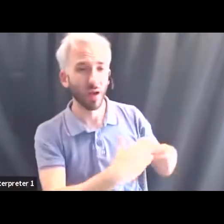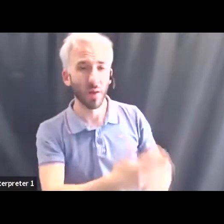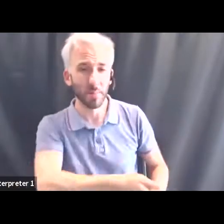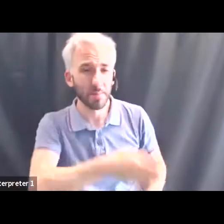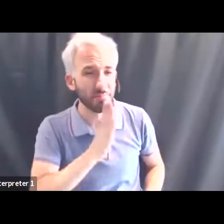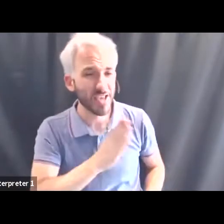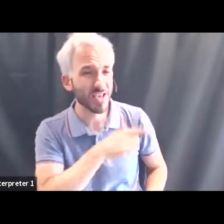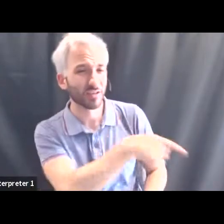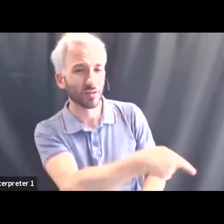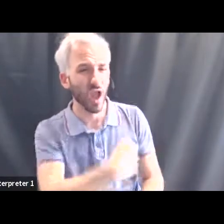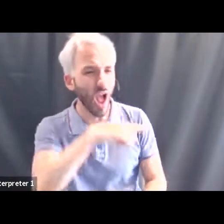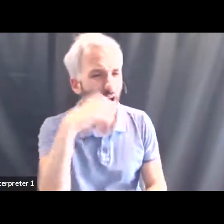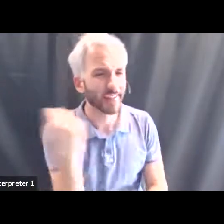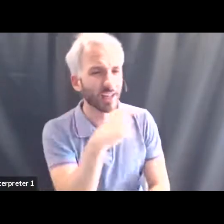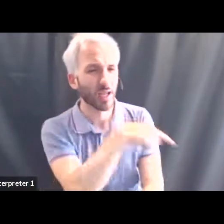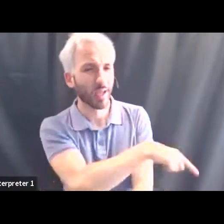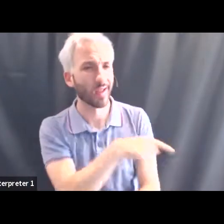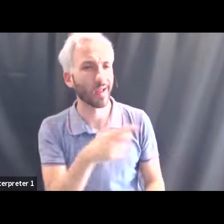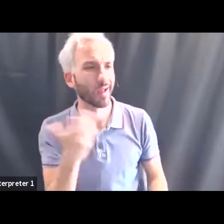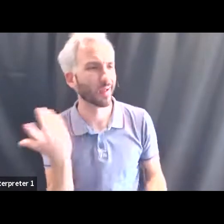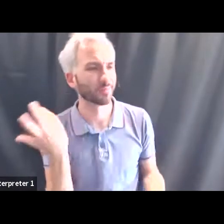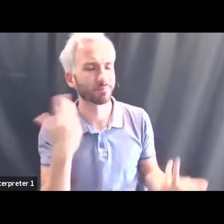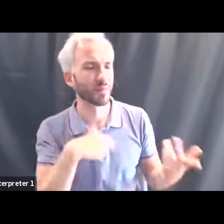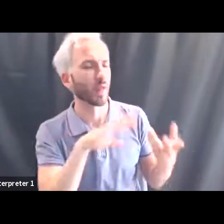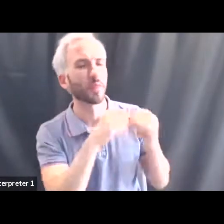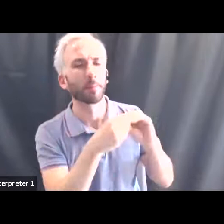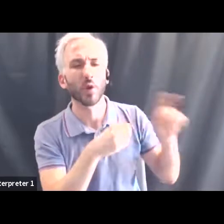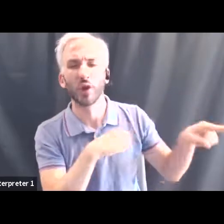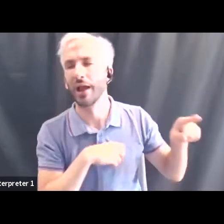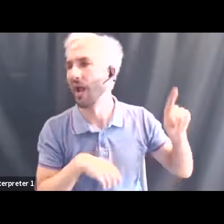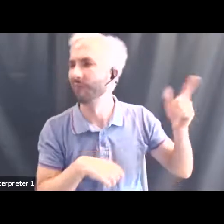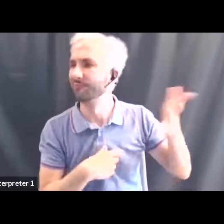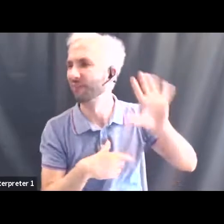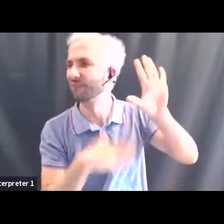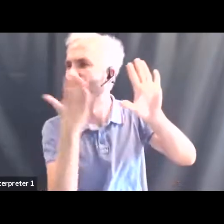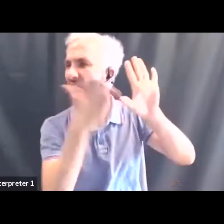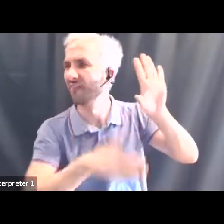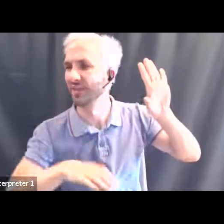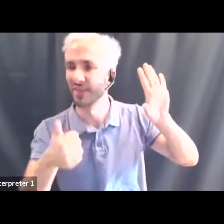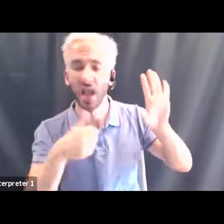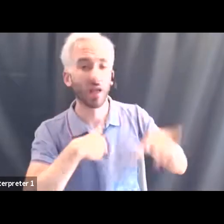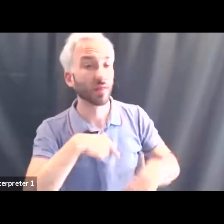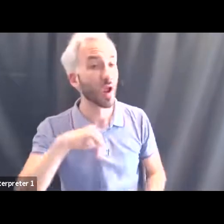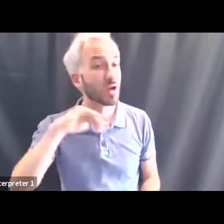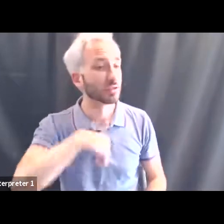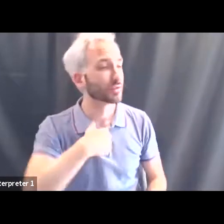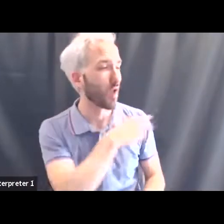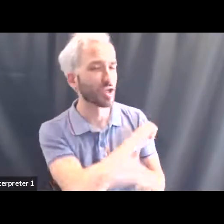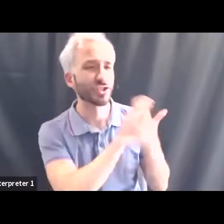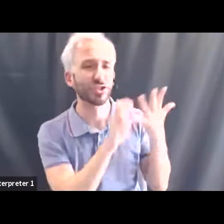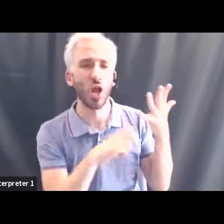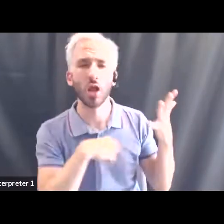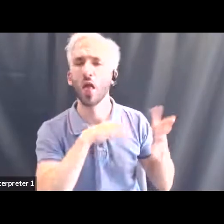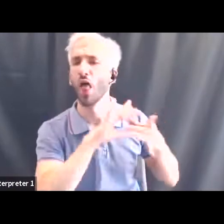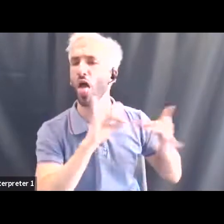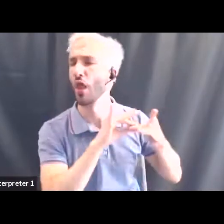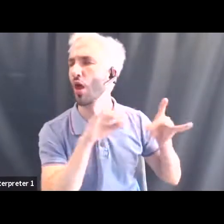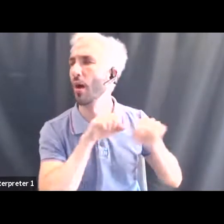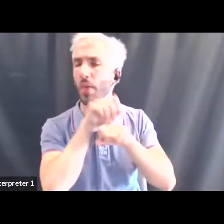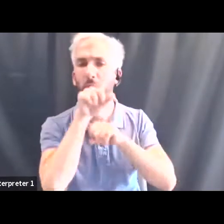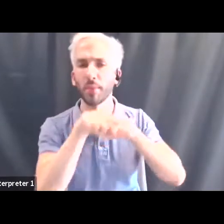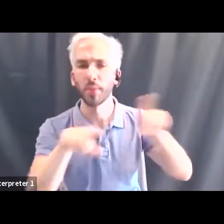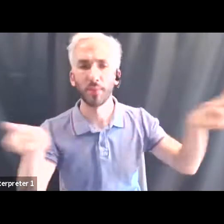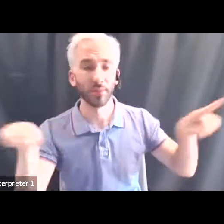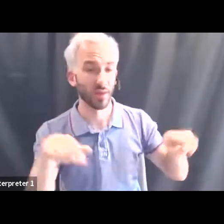bitches. Boys were rating girls with numbers. Boys were spreading slut-shaming rumors. Boys were calling every